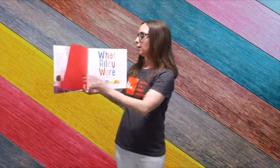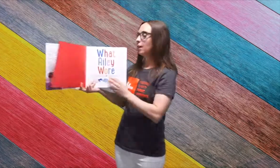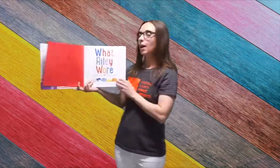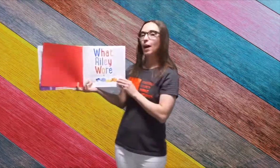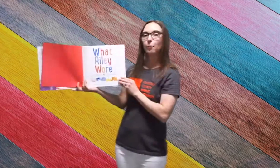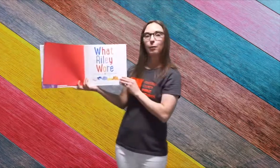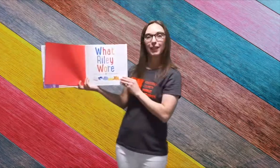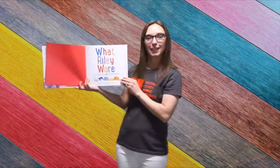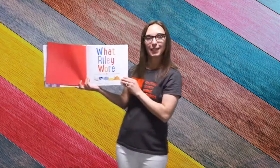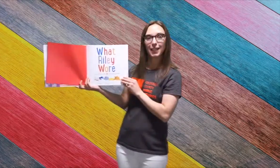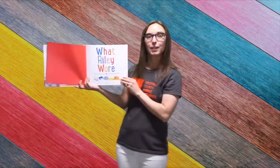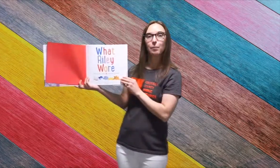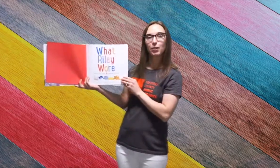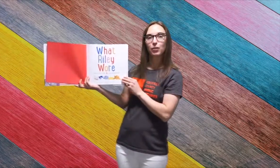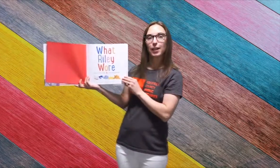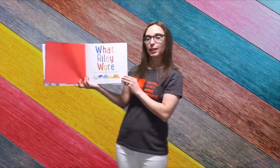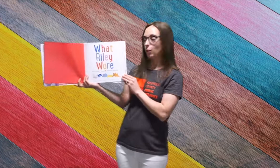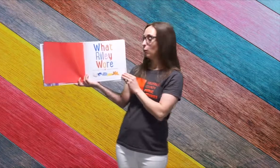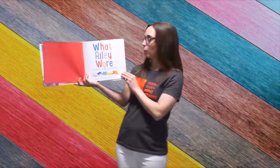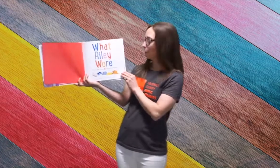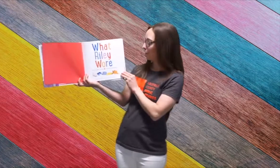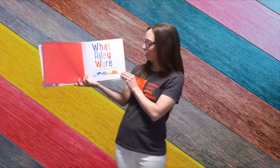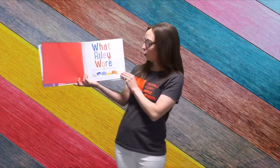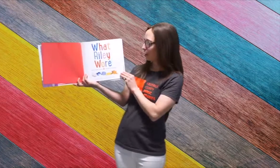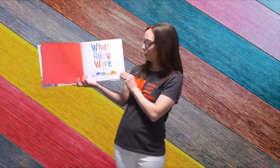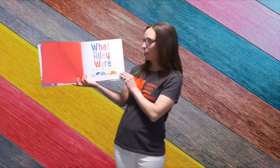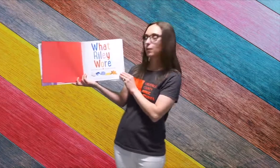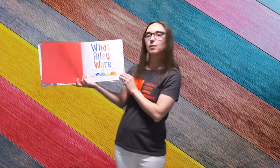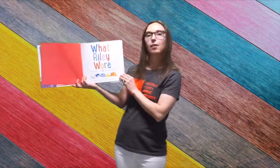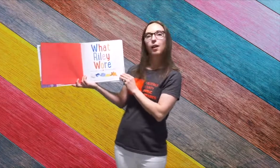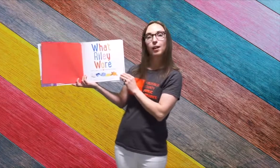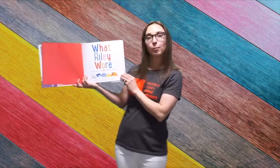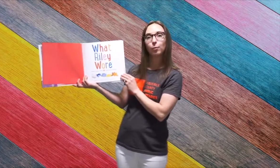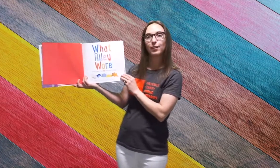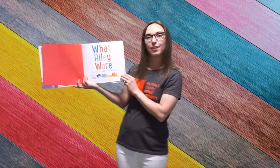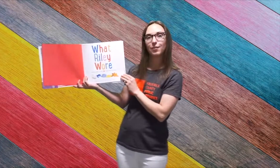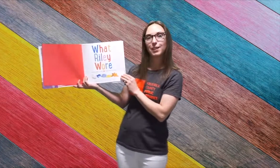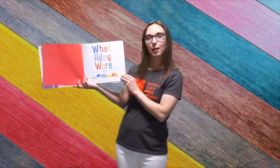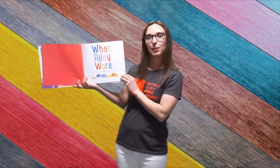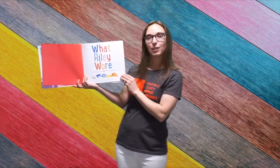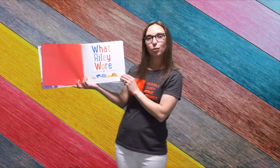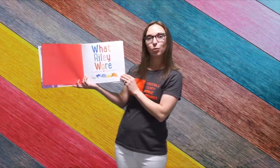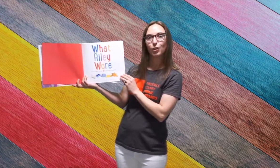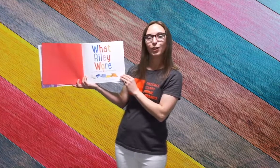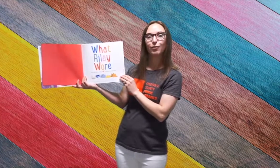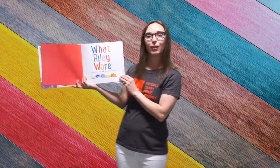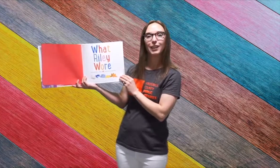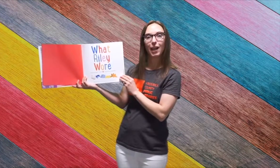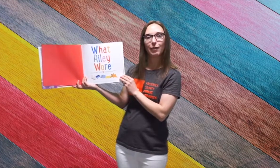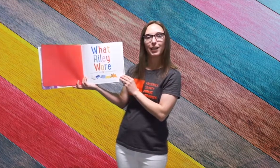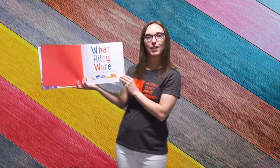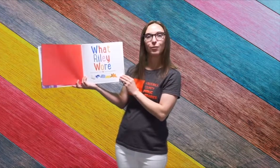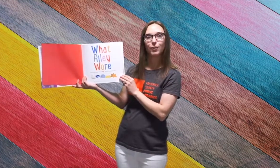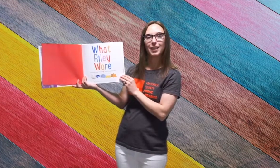And we would like to say a special thank you to Beach Lane Books, an imprint of Simon & Schuster, for allowing us to read this